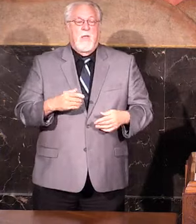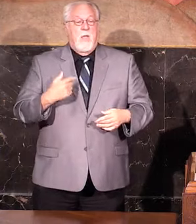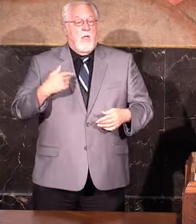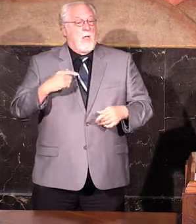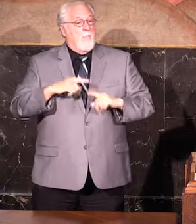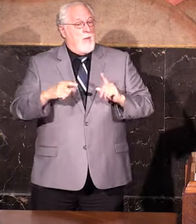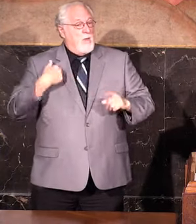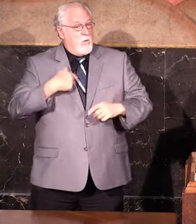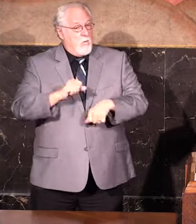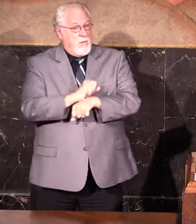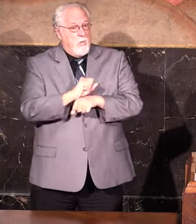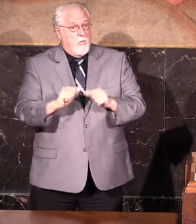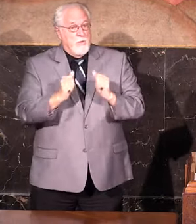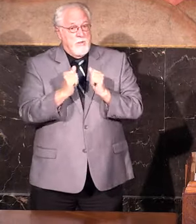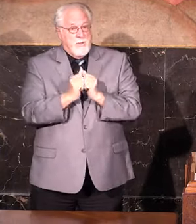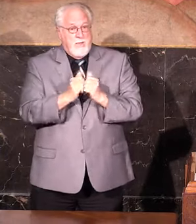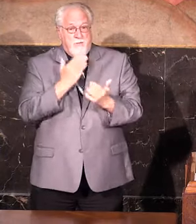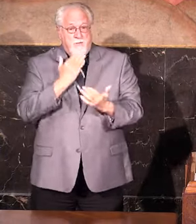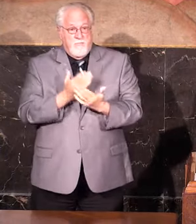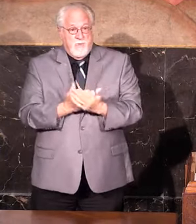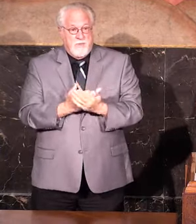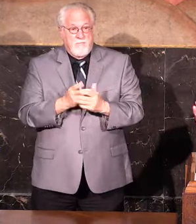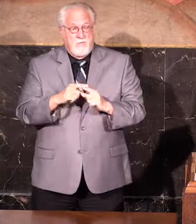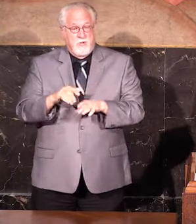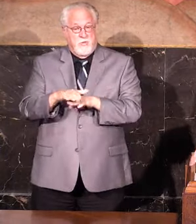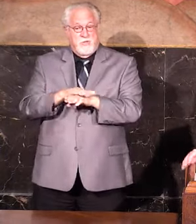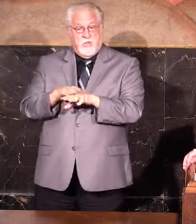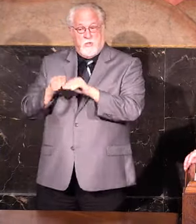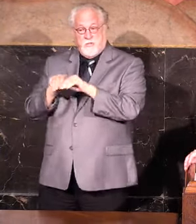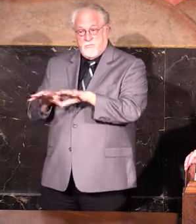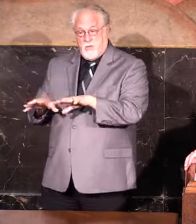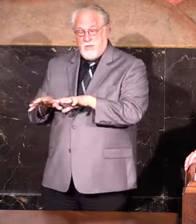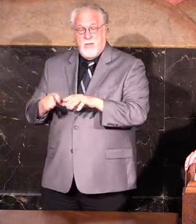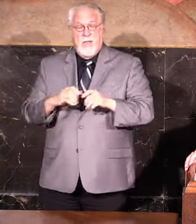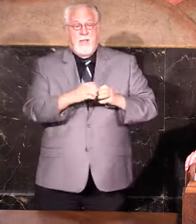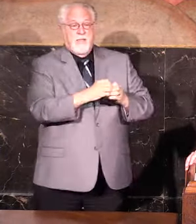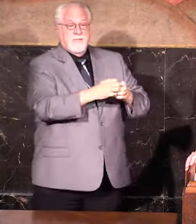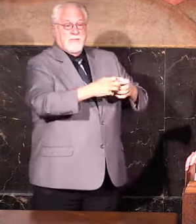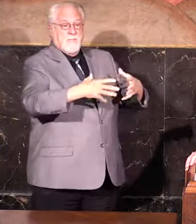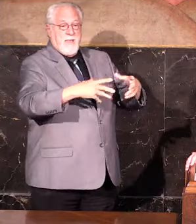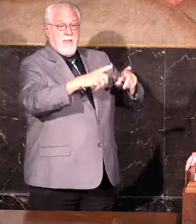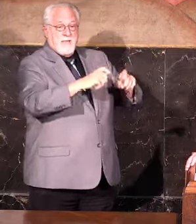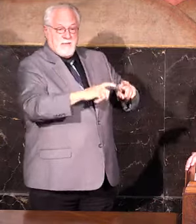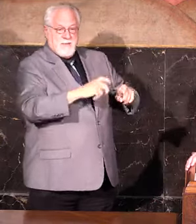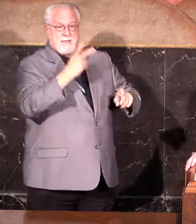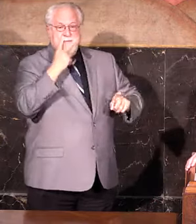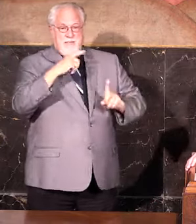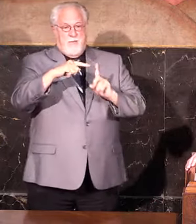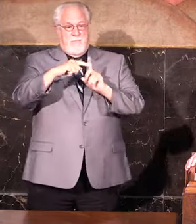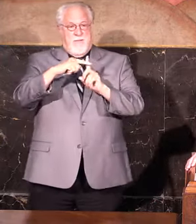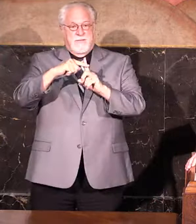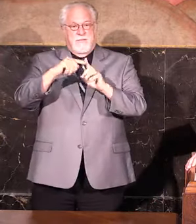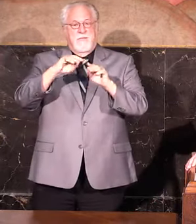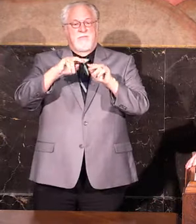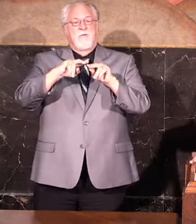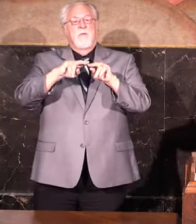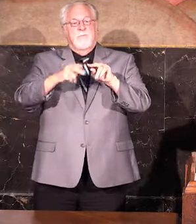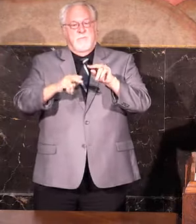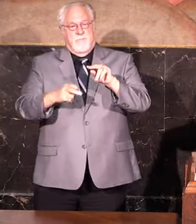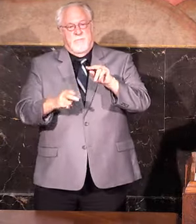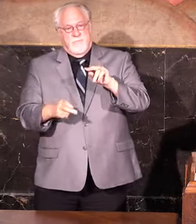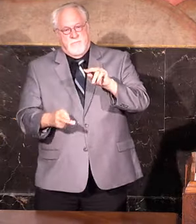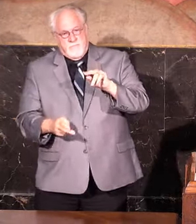together effectively to slow the spread, expand our testing, we're going to see those positivity rates continue to come